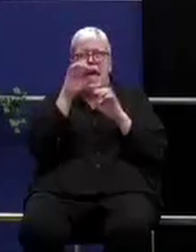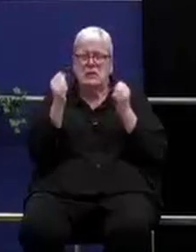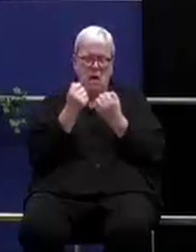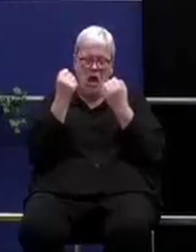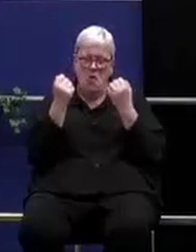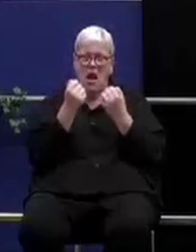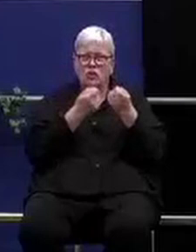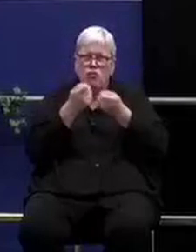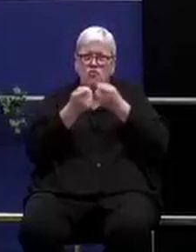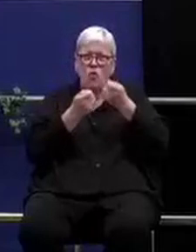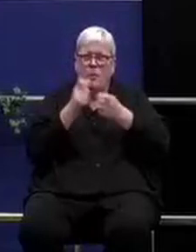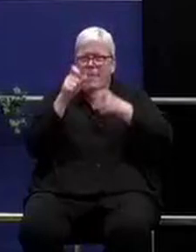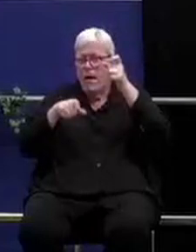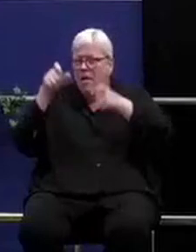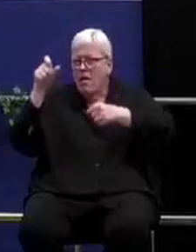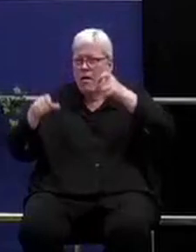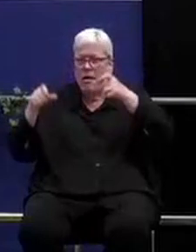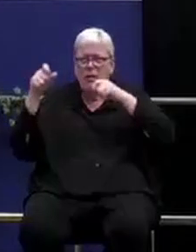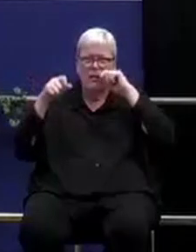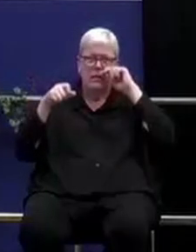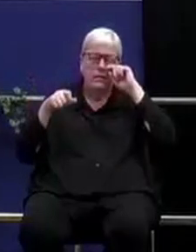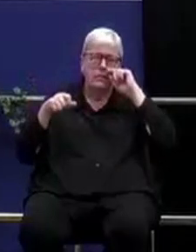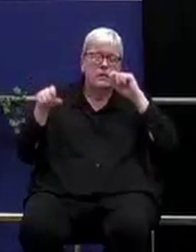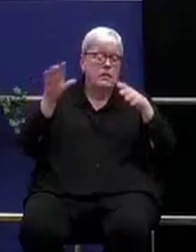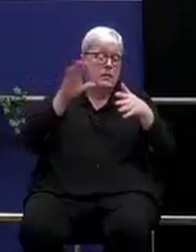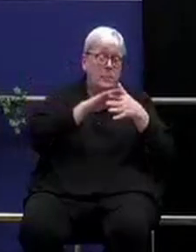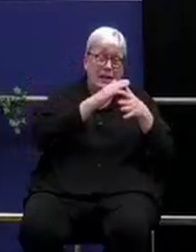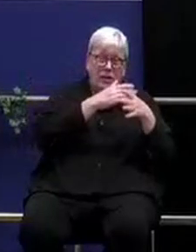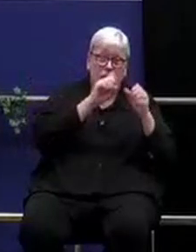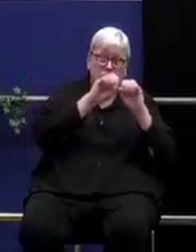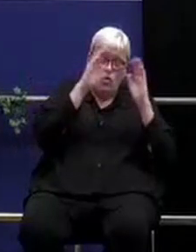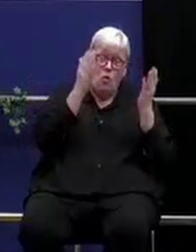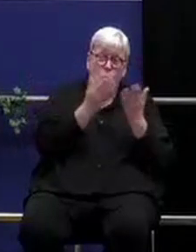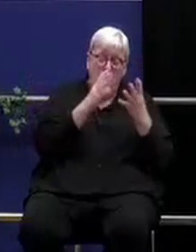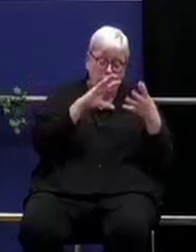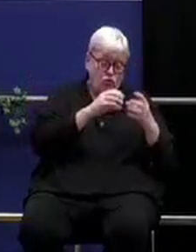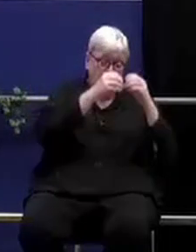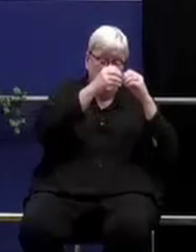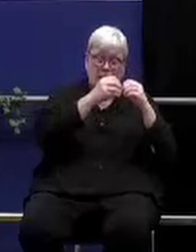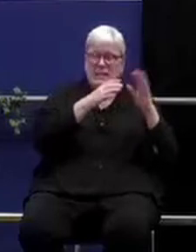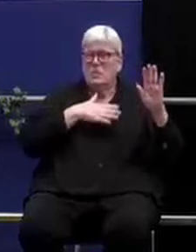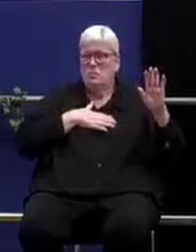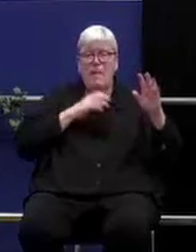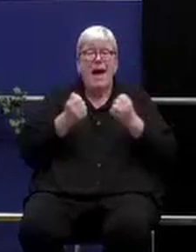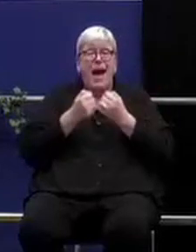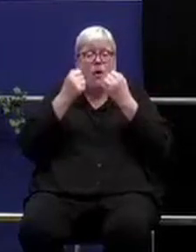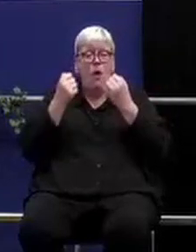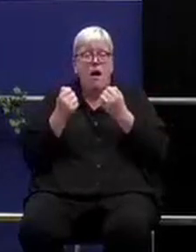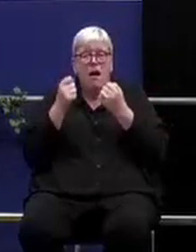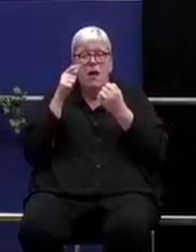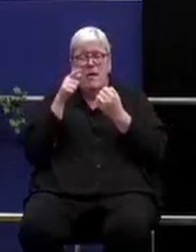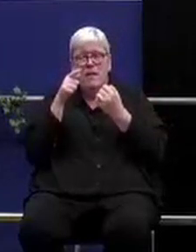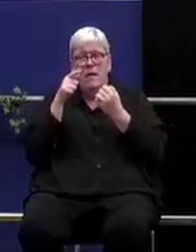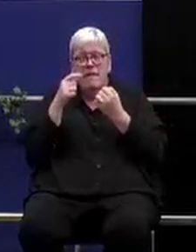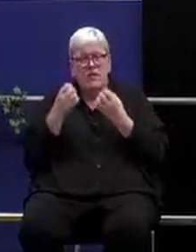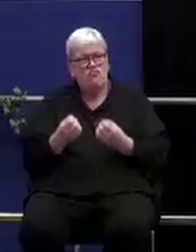control over people. People were, because the world that he's created, you don't want to have any form of a revolution. You